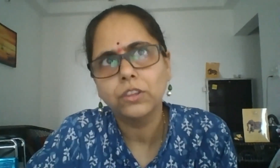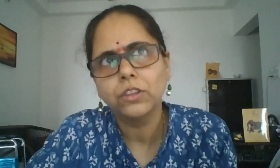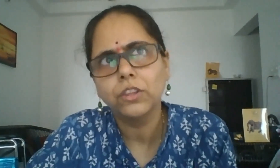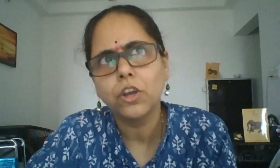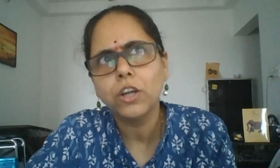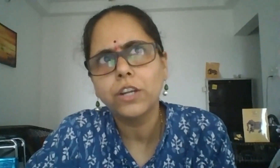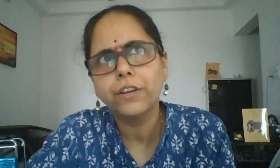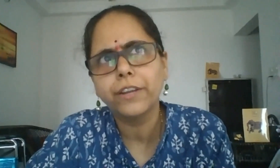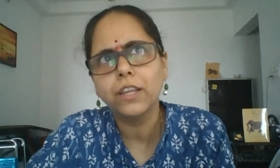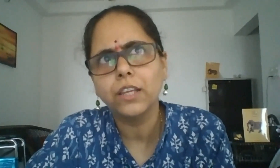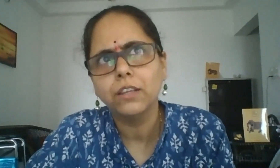Not really.